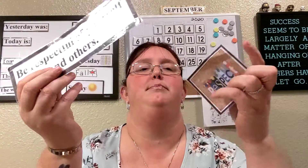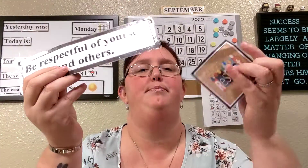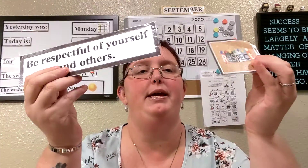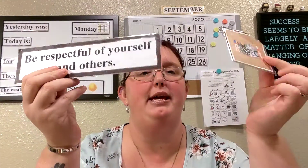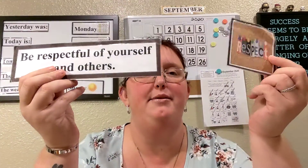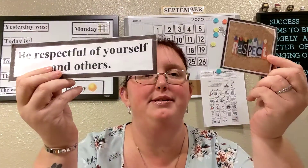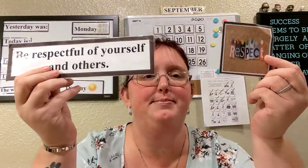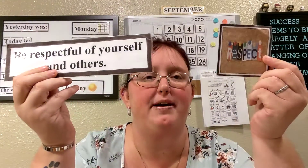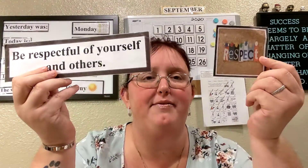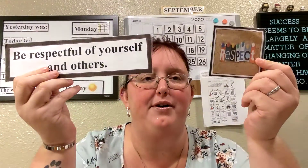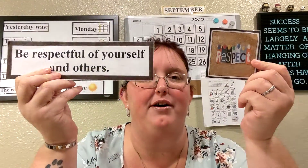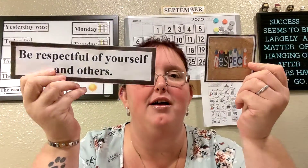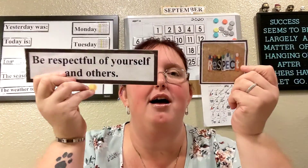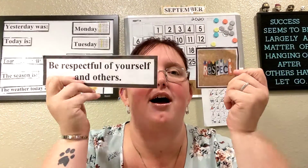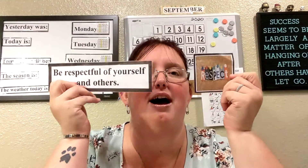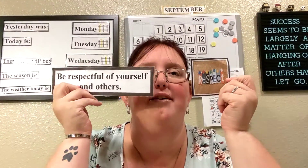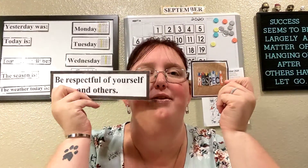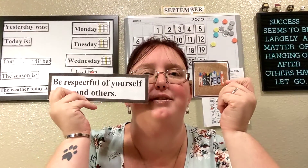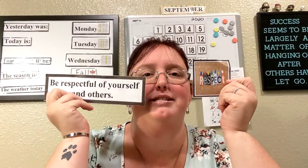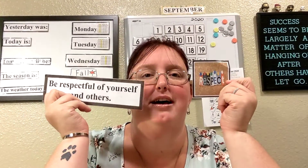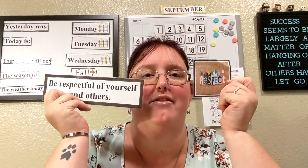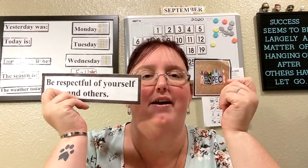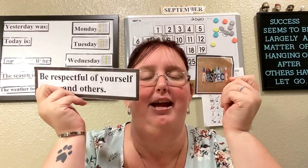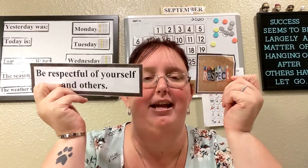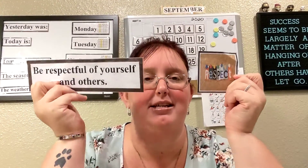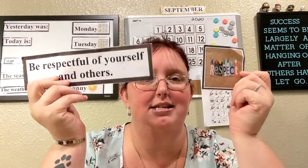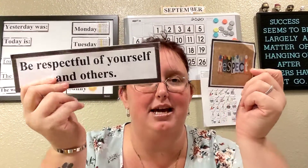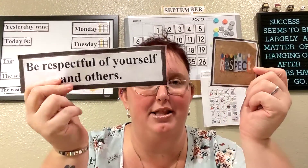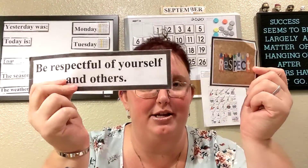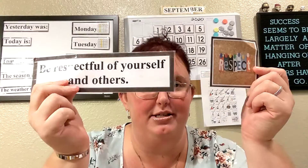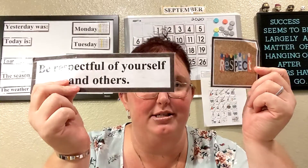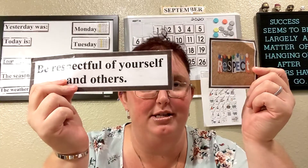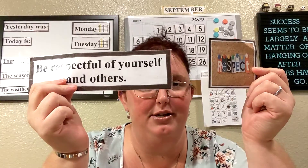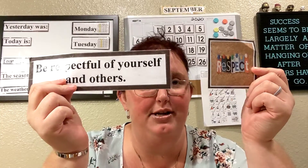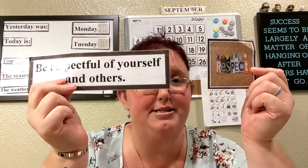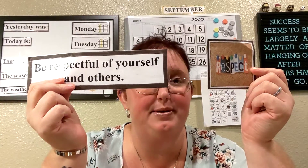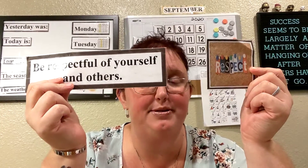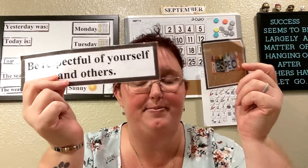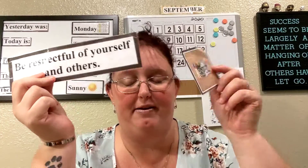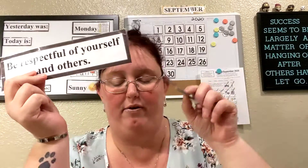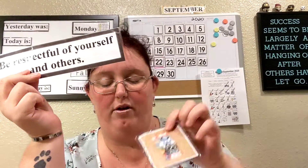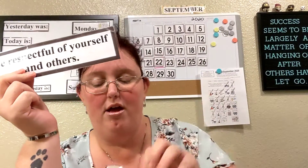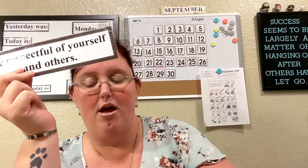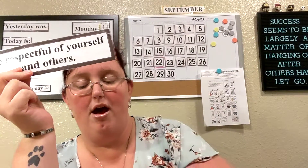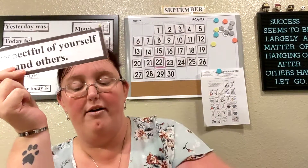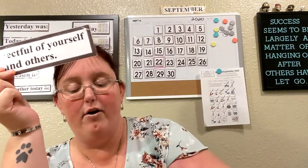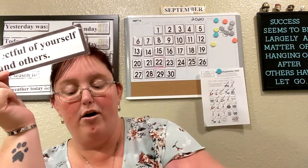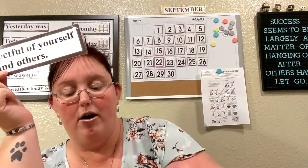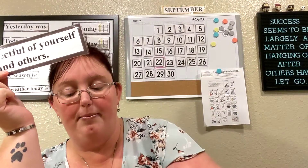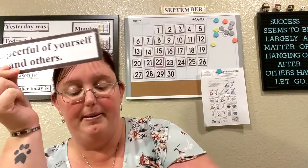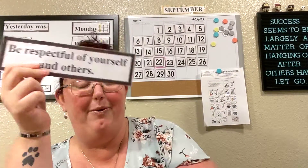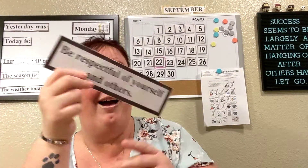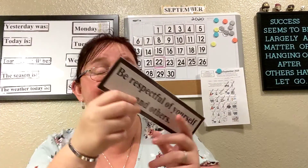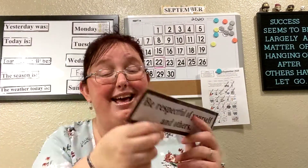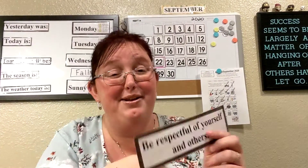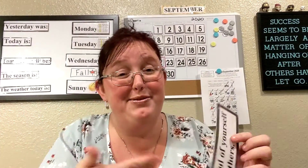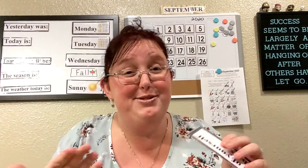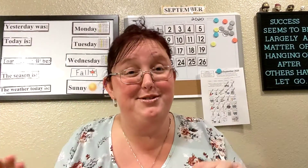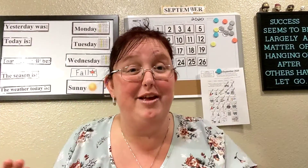Be respectful of yourself and others. You need to be respectful of all people, and that includes yourself